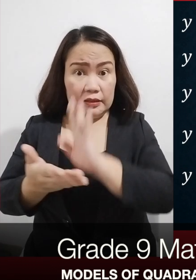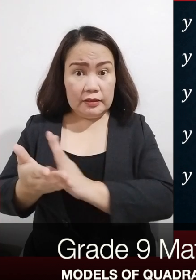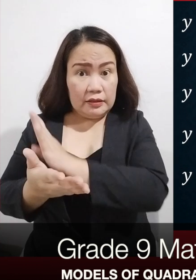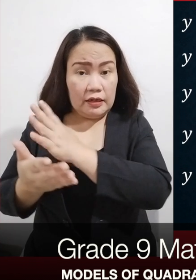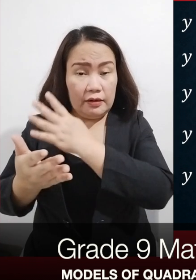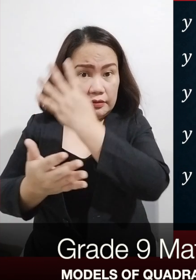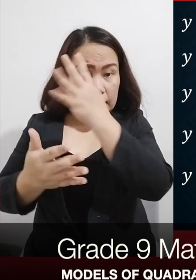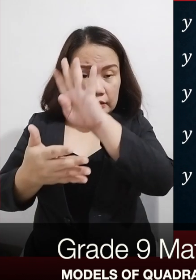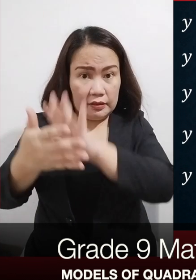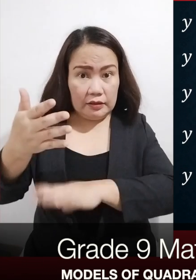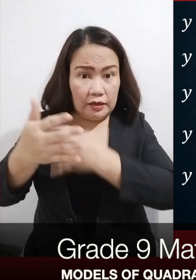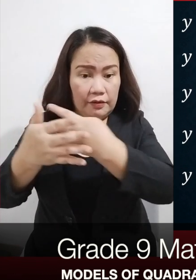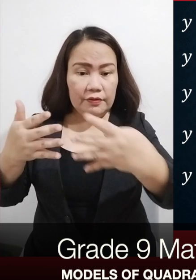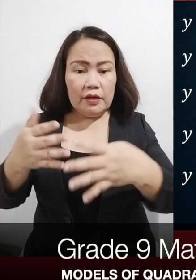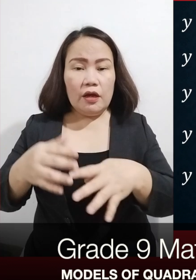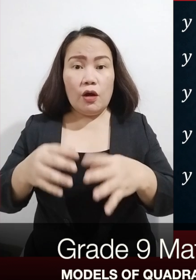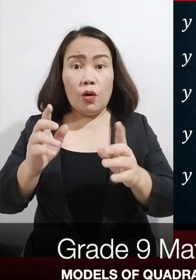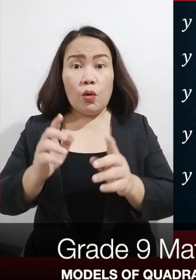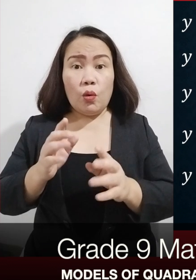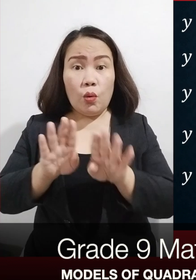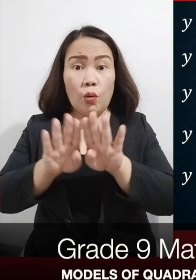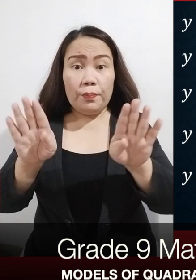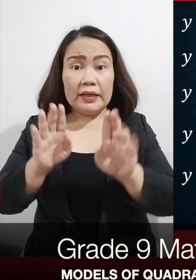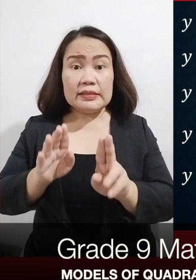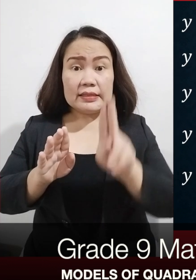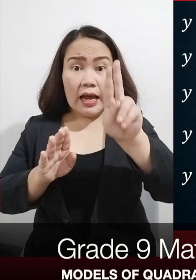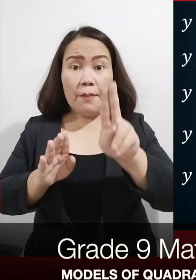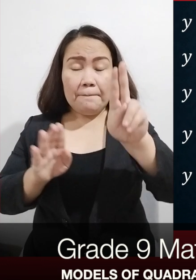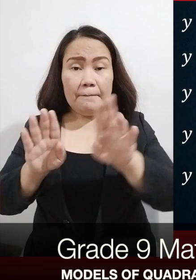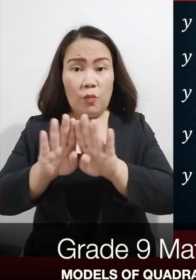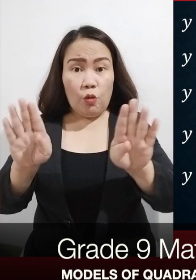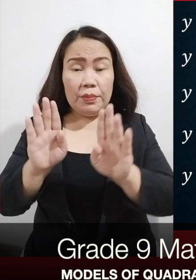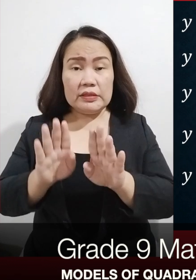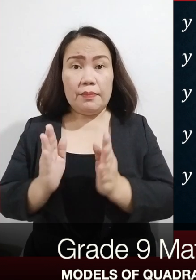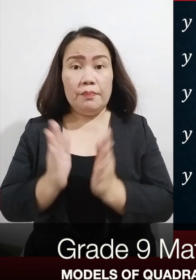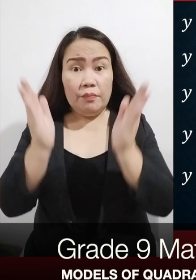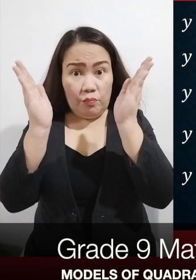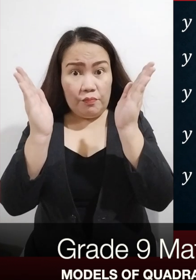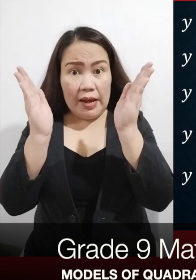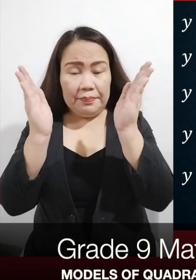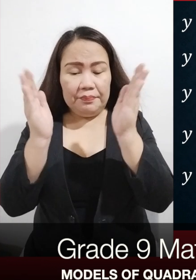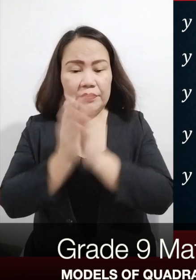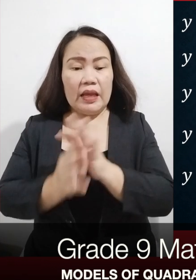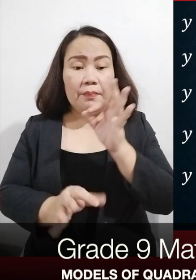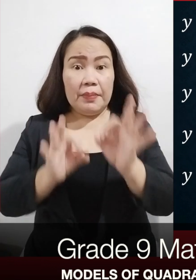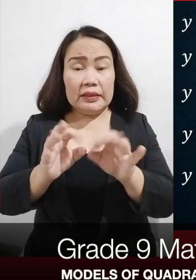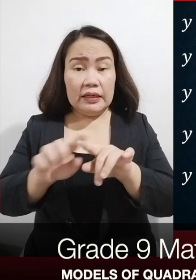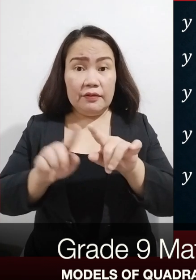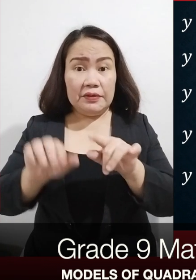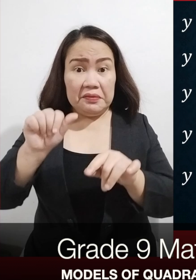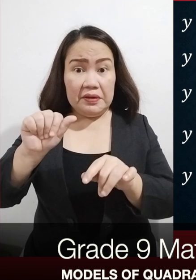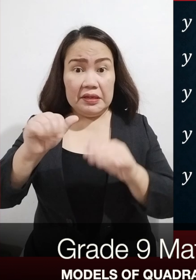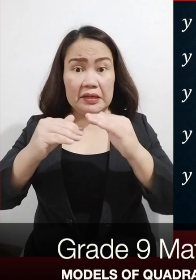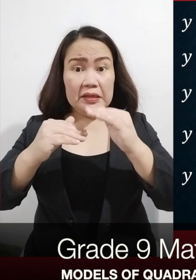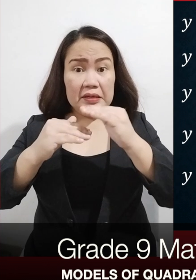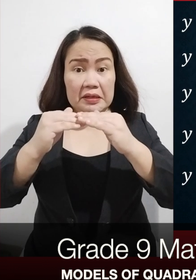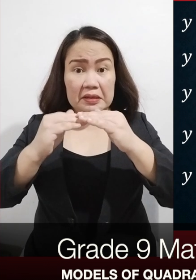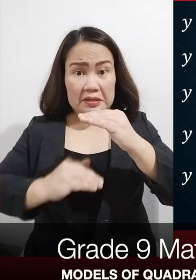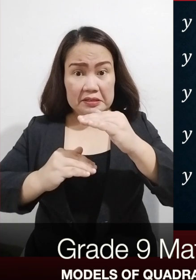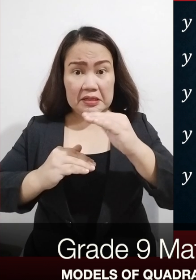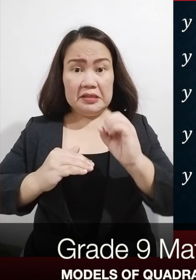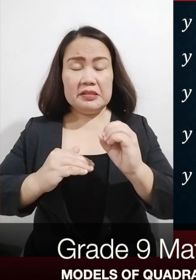parabola opens upward. But, if your a is less than 0, the graph of